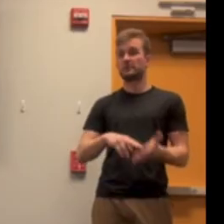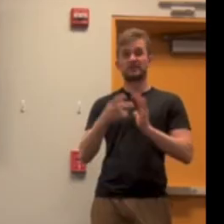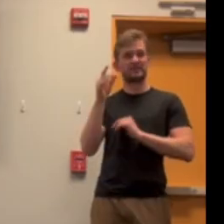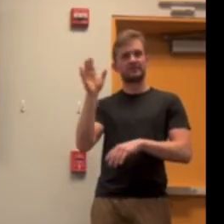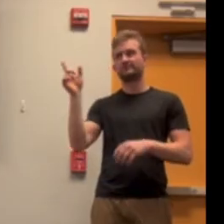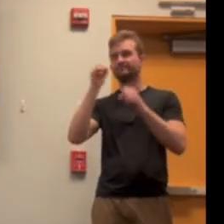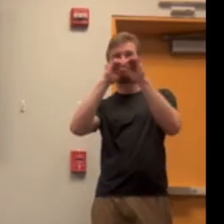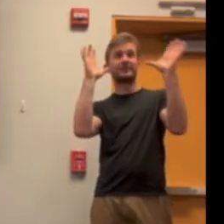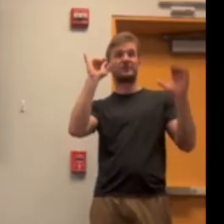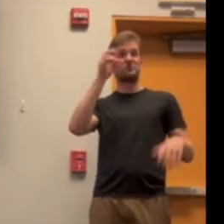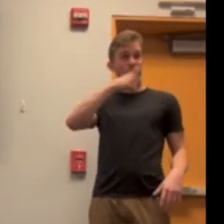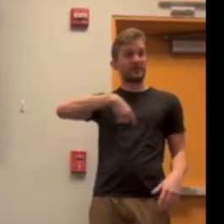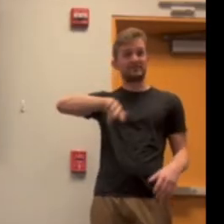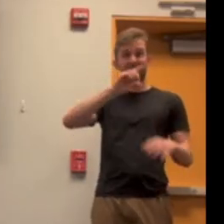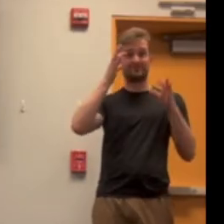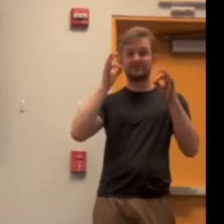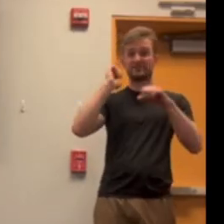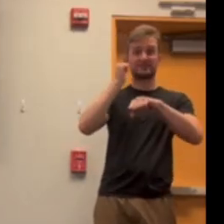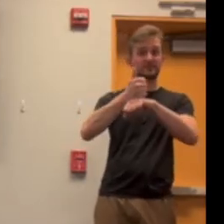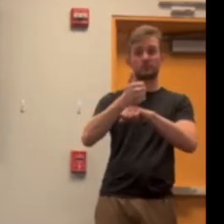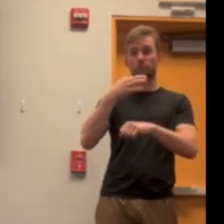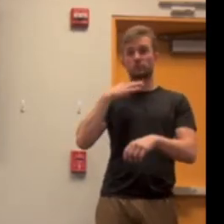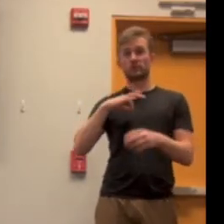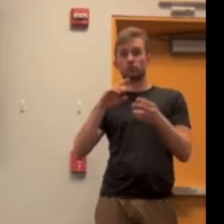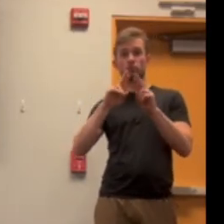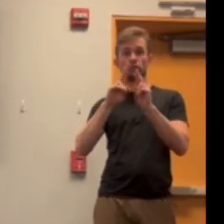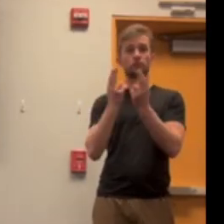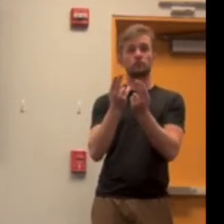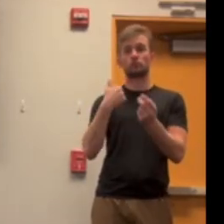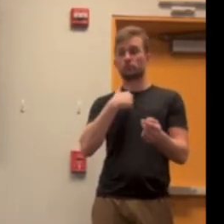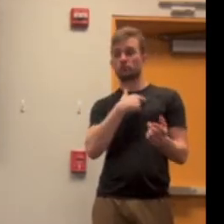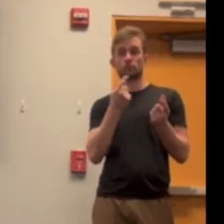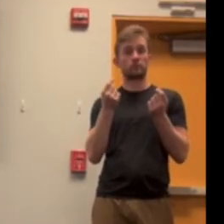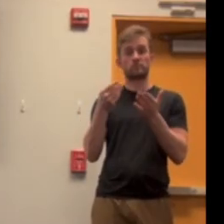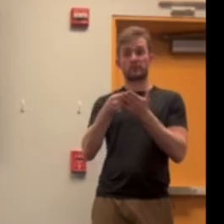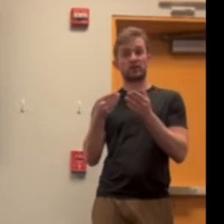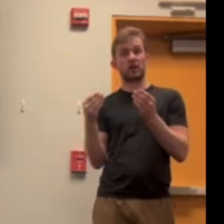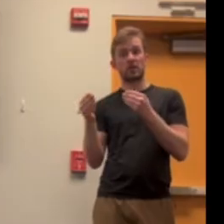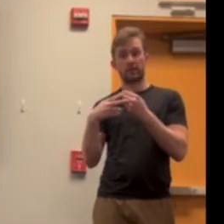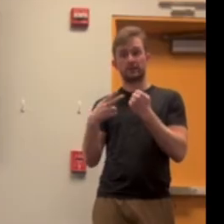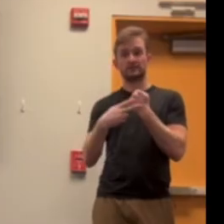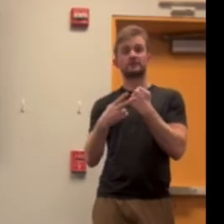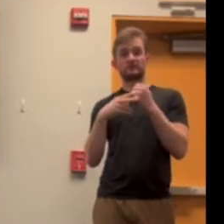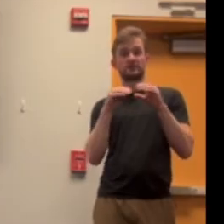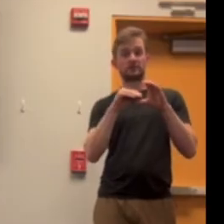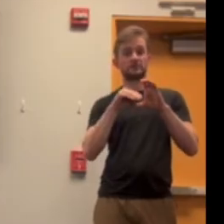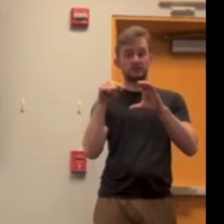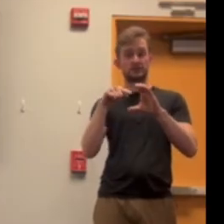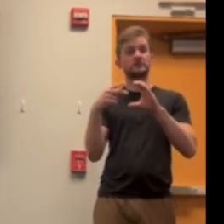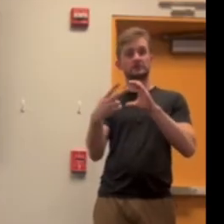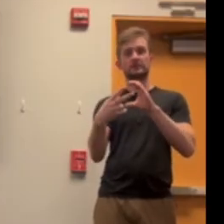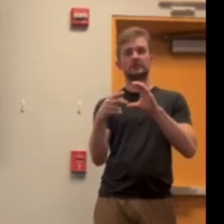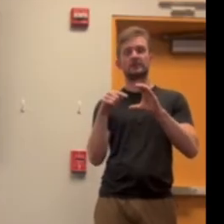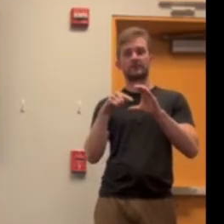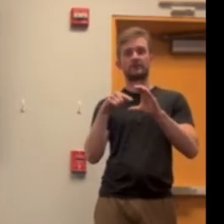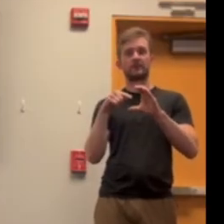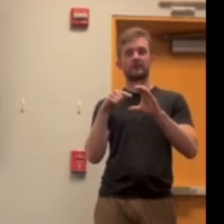would all put our money into our savings, but out of that money, we can use that money to borrow, or for other people to borrow